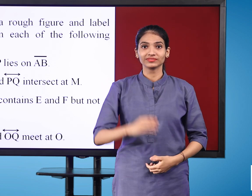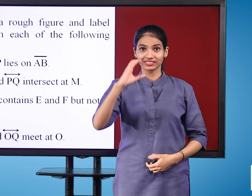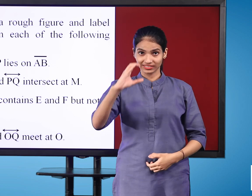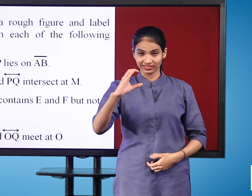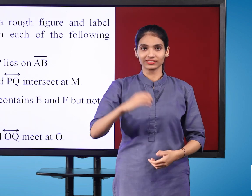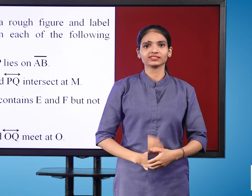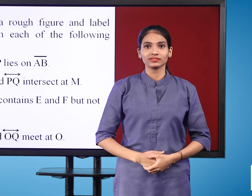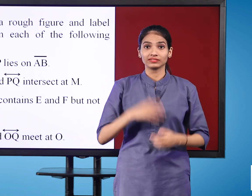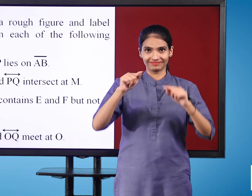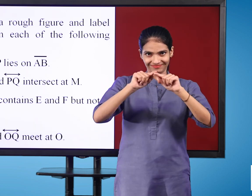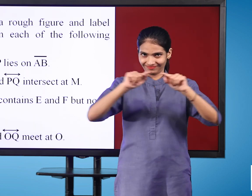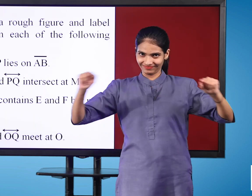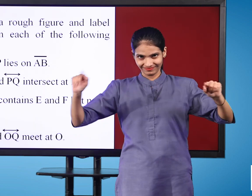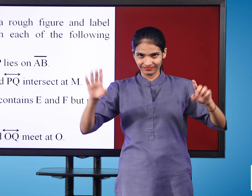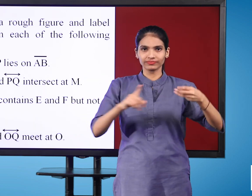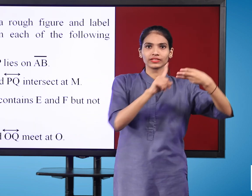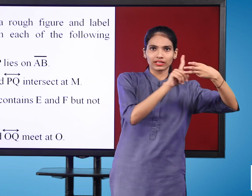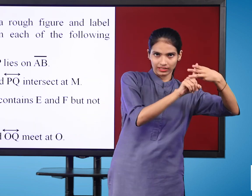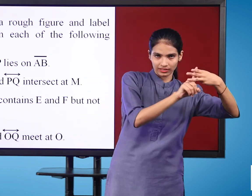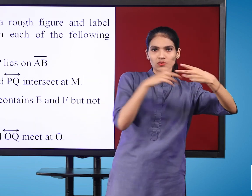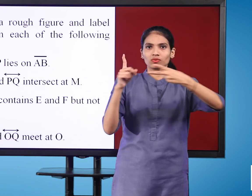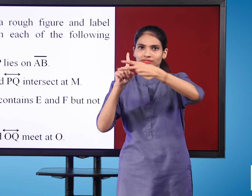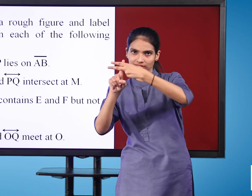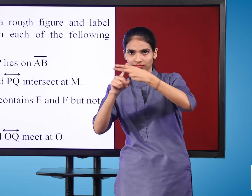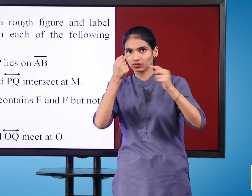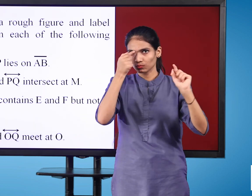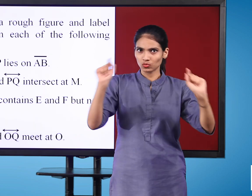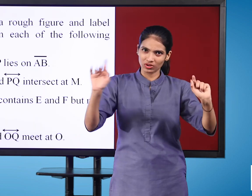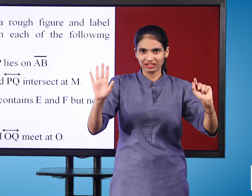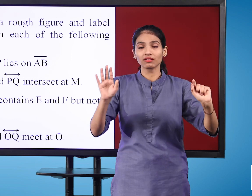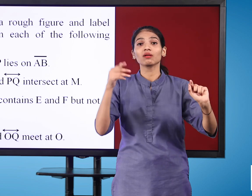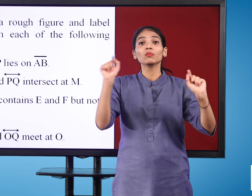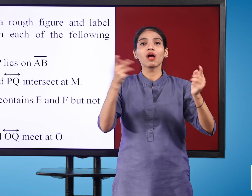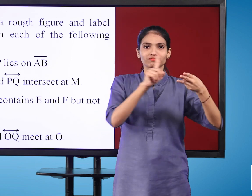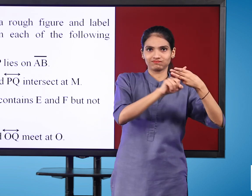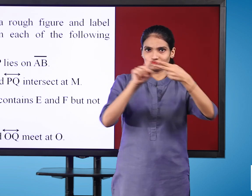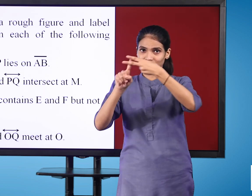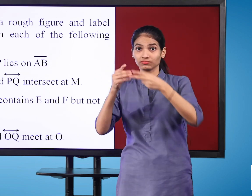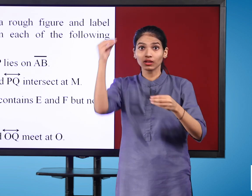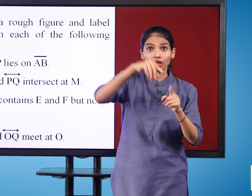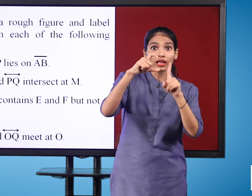C. Line L contains E and F but not D.